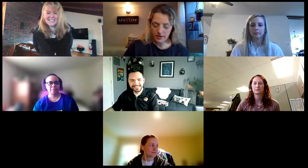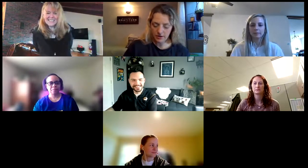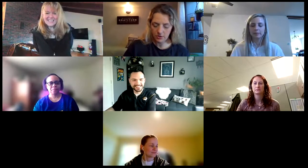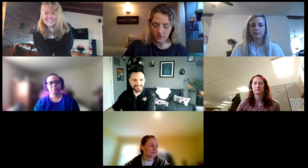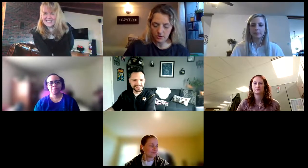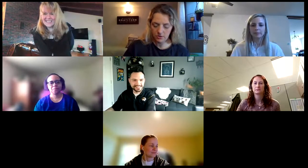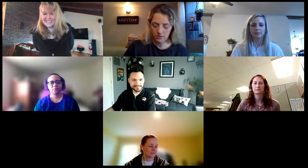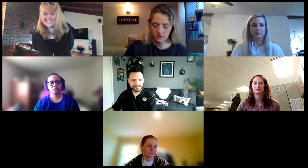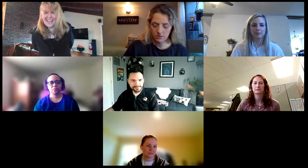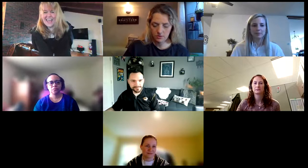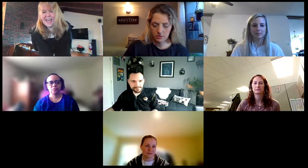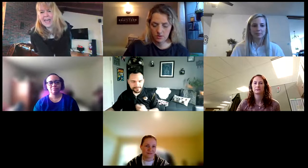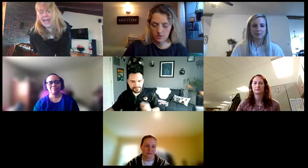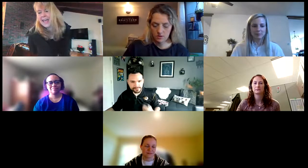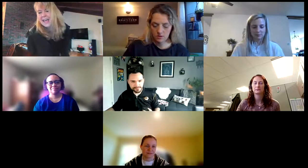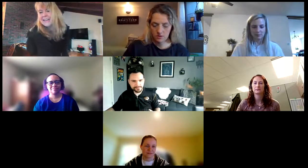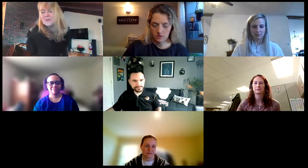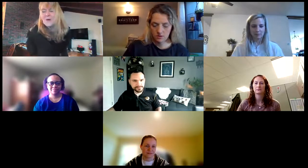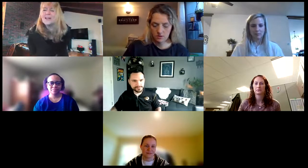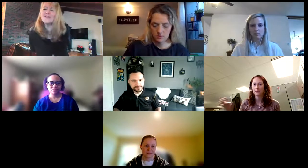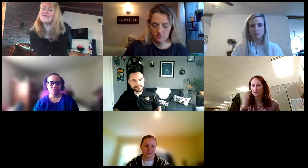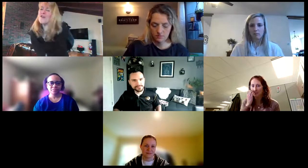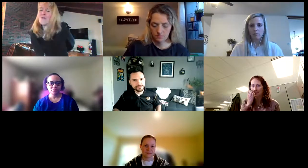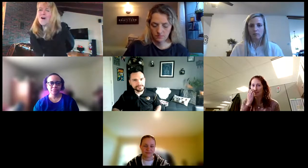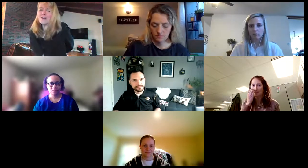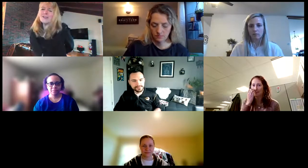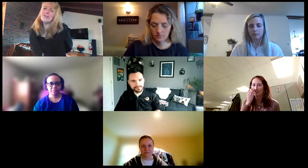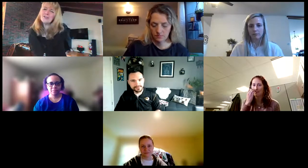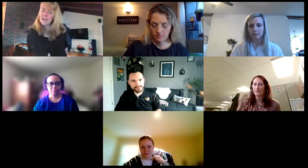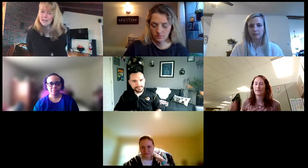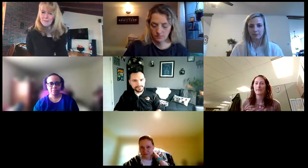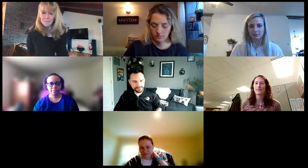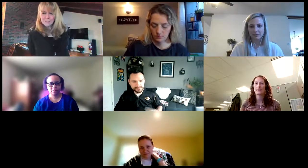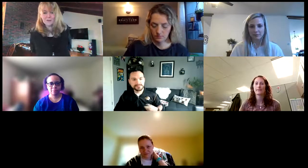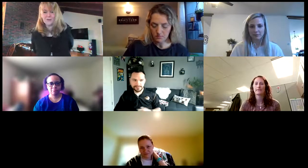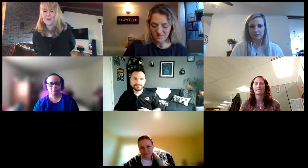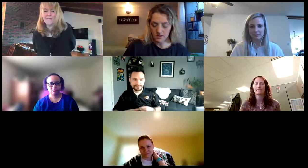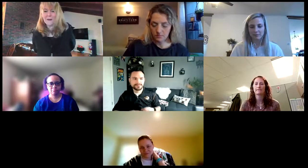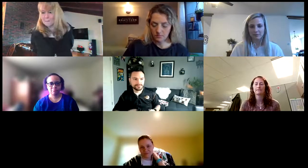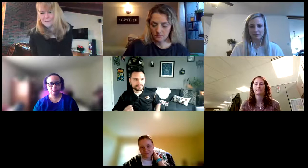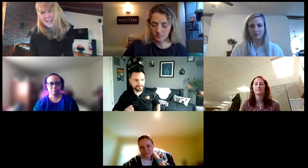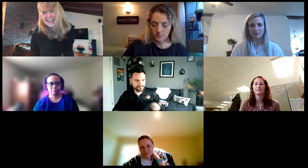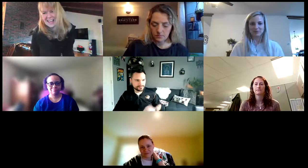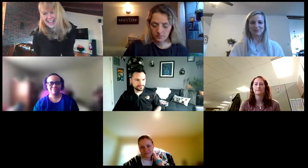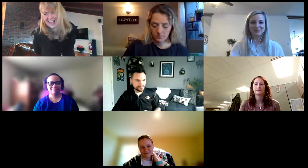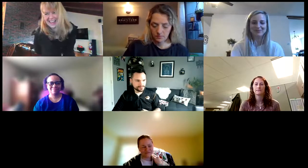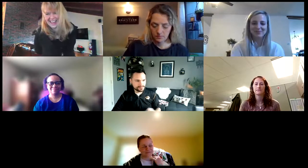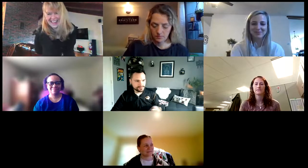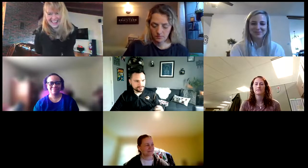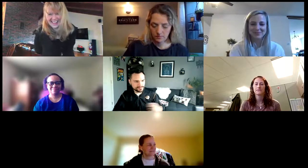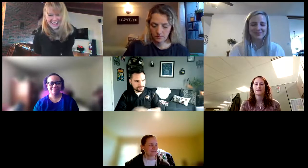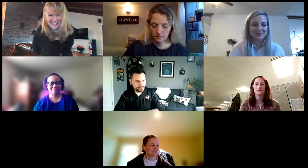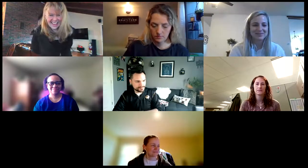That's why we got Google. And it's why it's so hard to learn sign language. So don't give up.